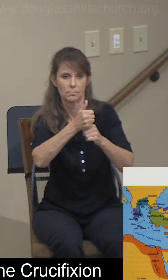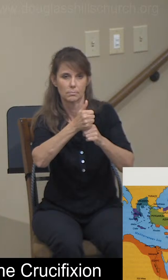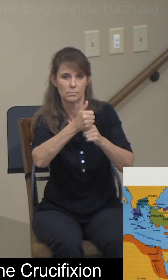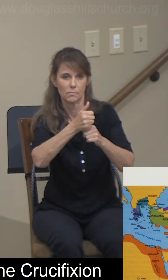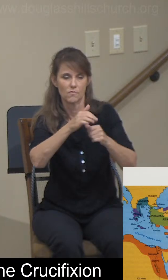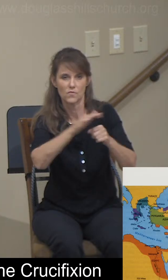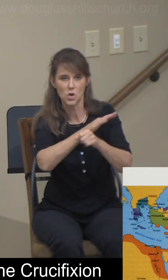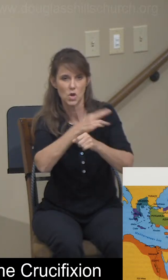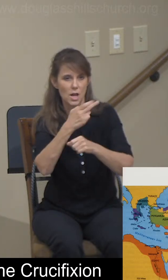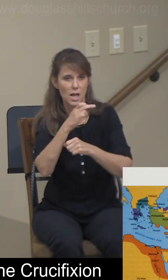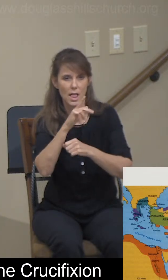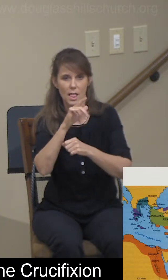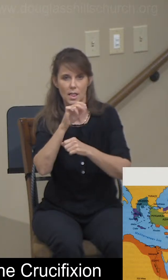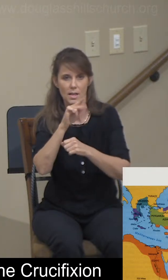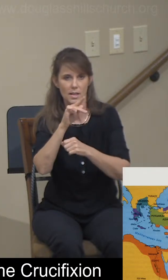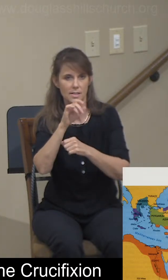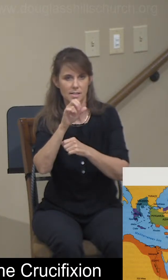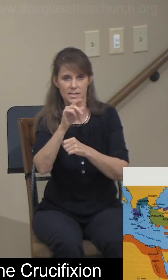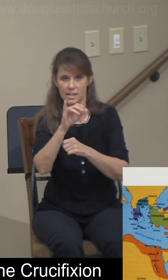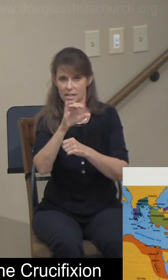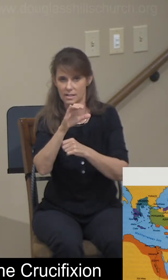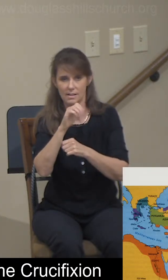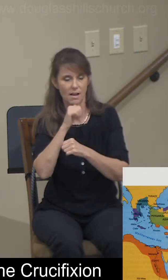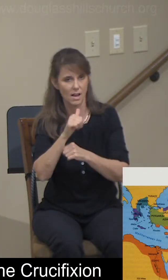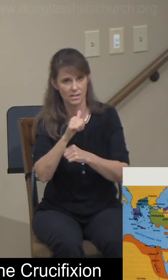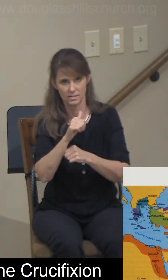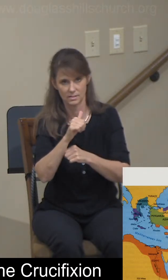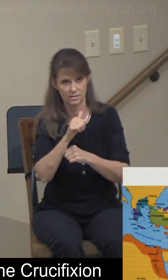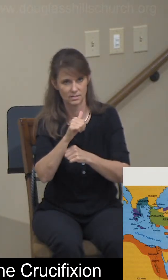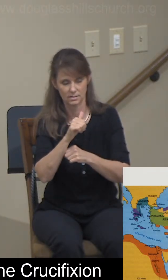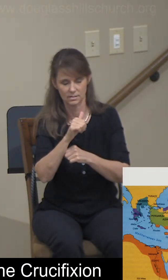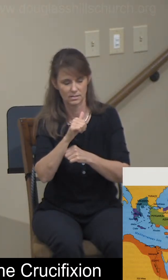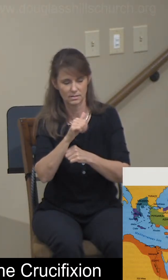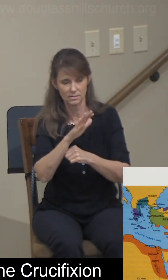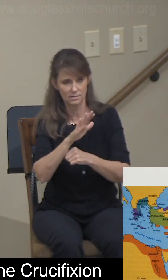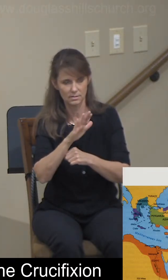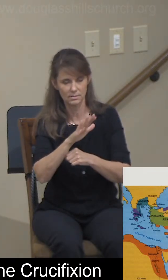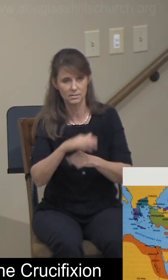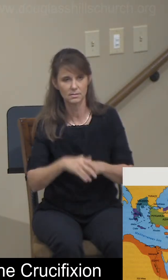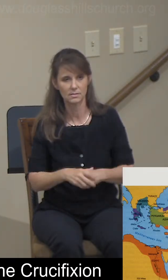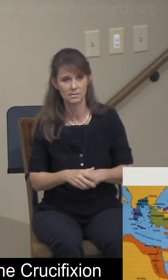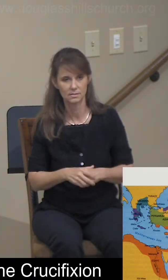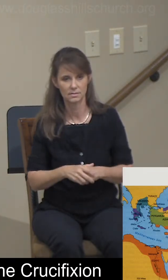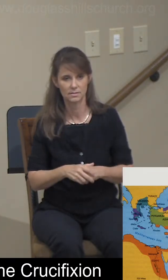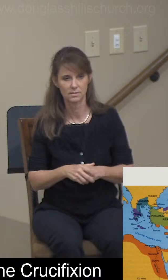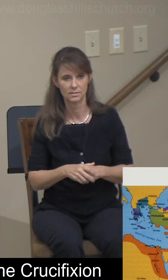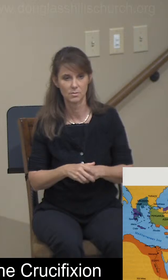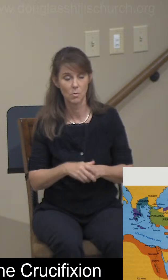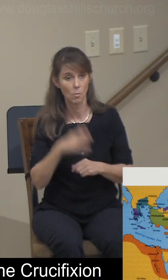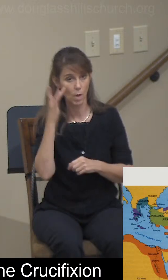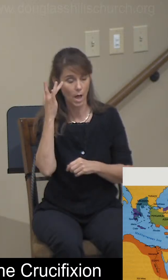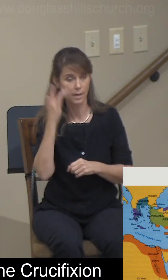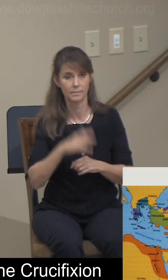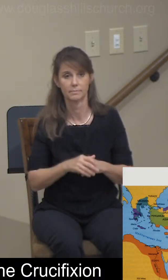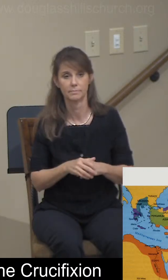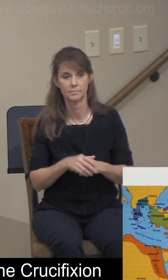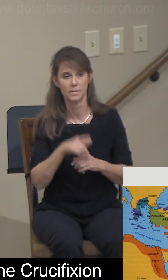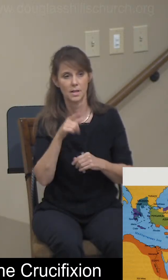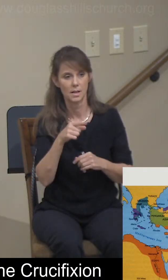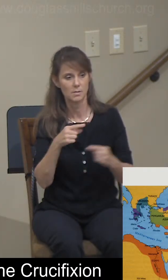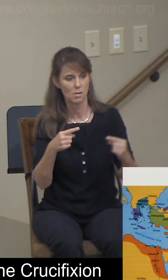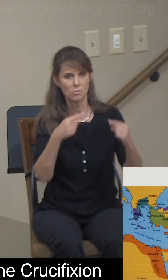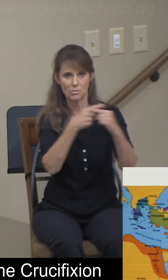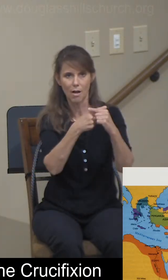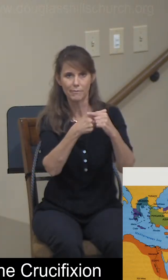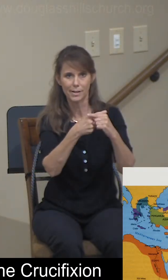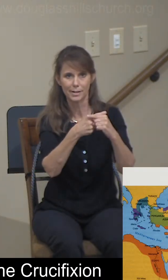as Alexandria, or even in the way Damascus was during the period, largely because of this conflict and